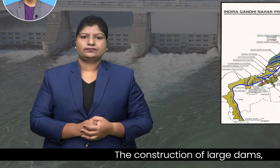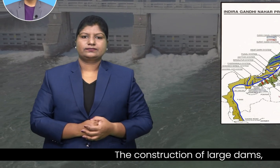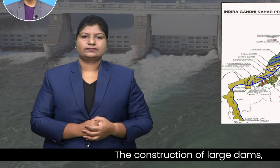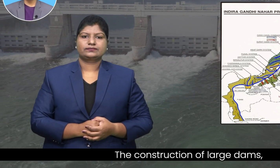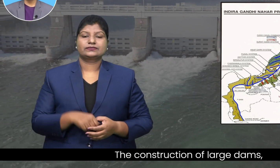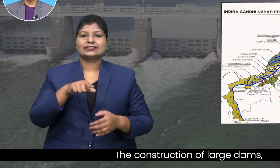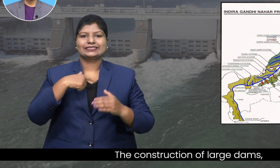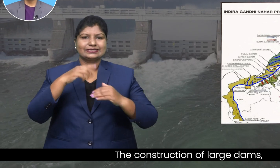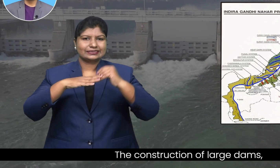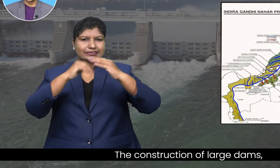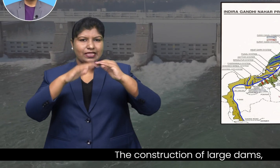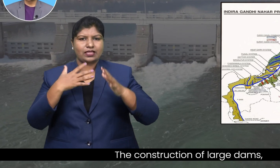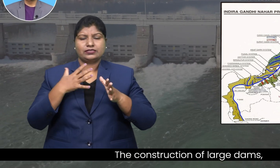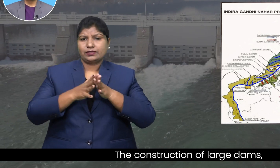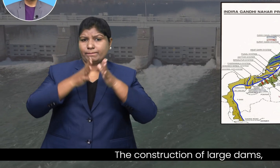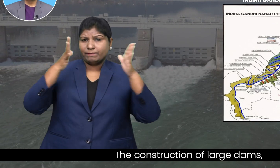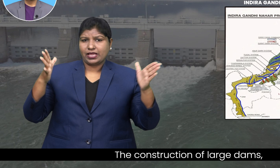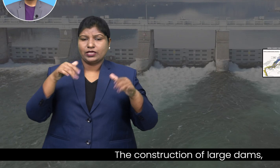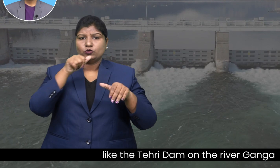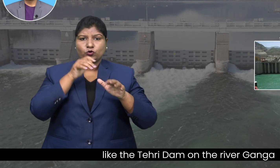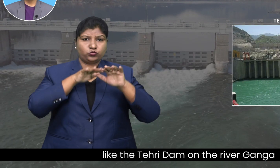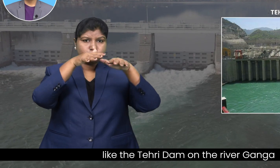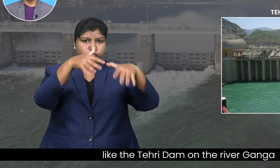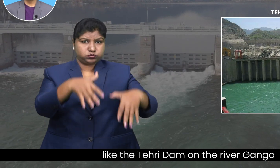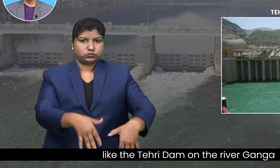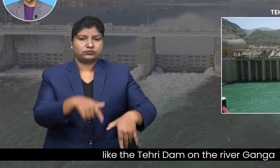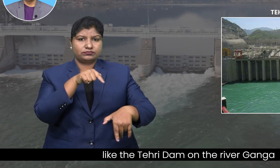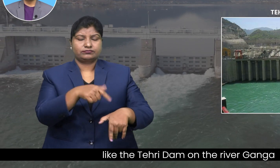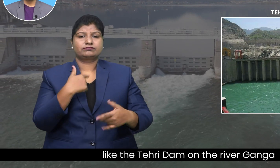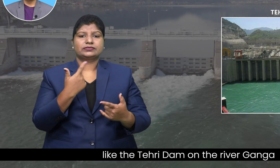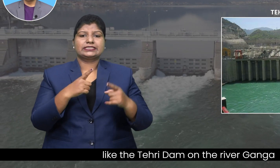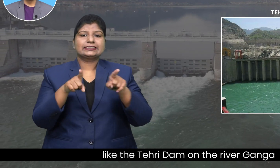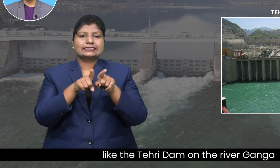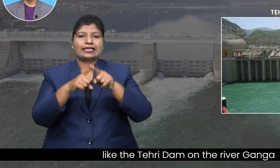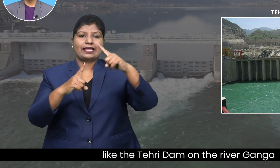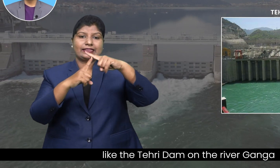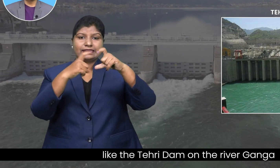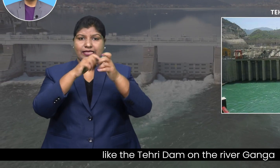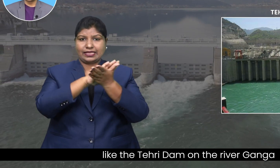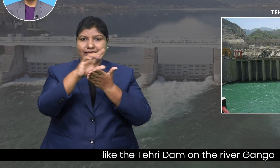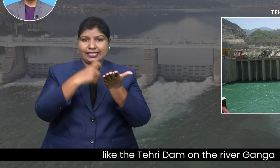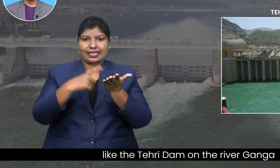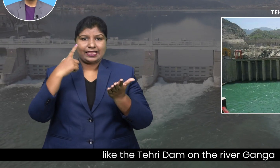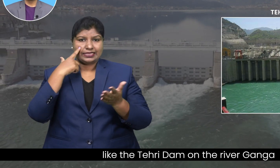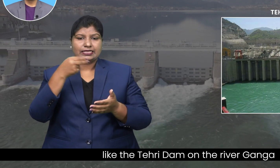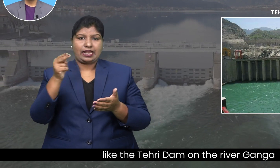The construction of large dams like the Tehri Dam on the river